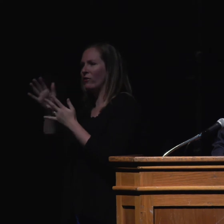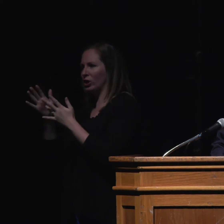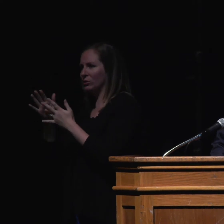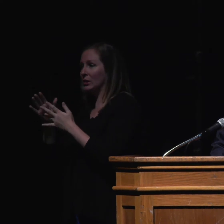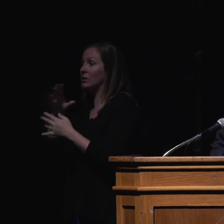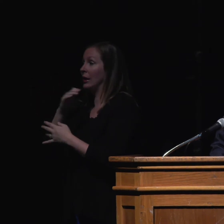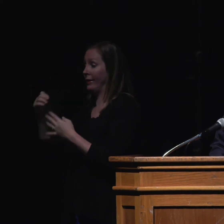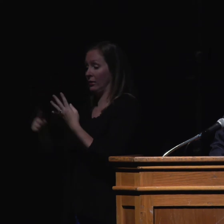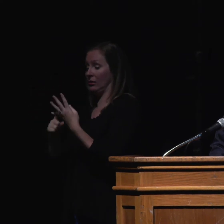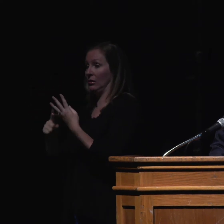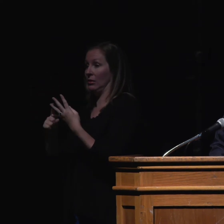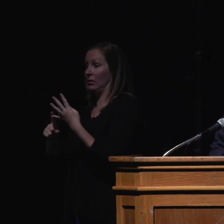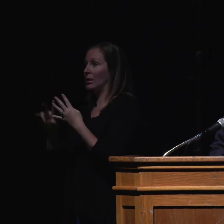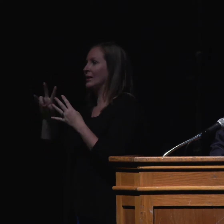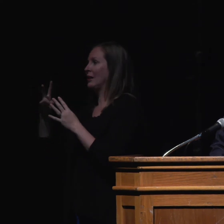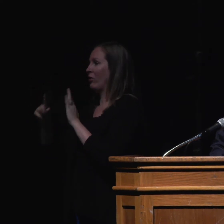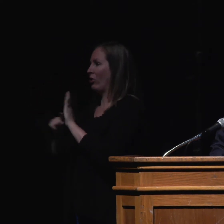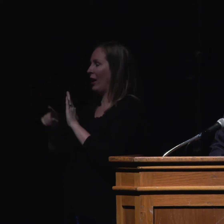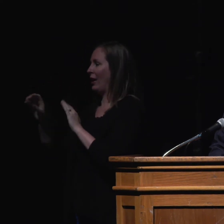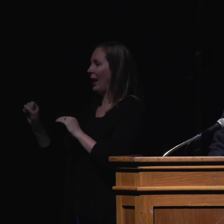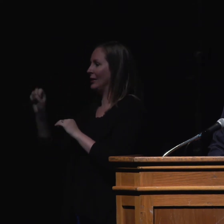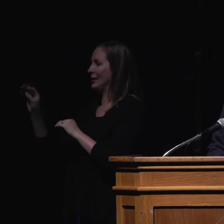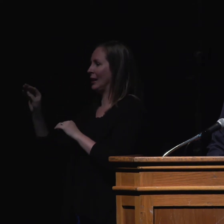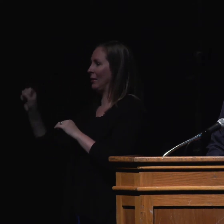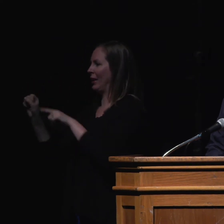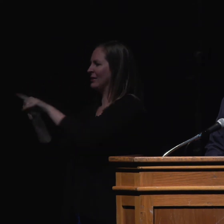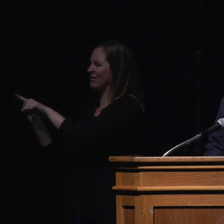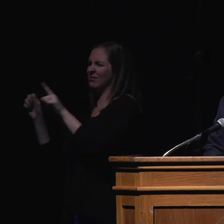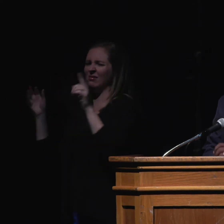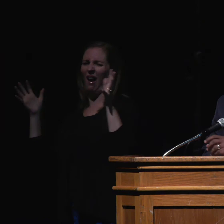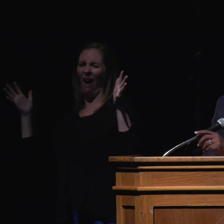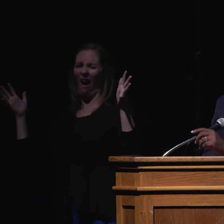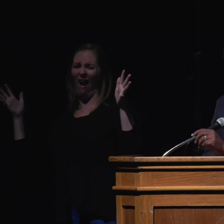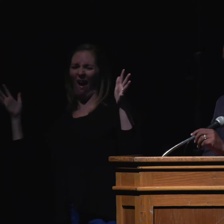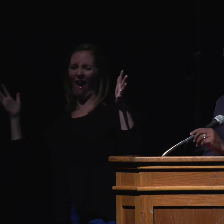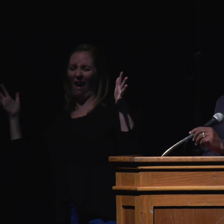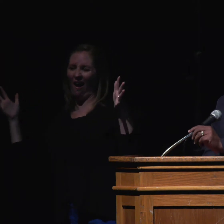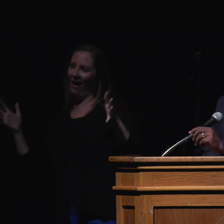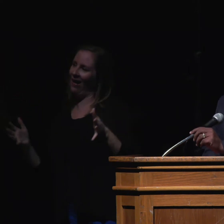daughter, a seventh grader at Sandusky Middle School.